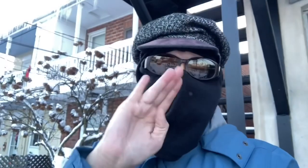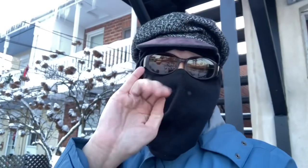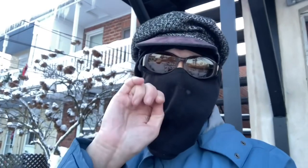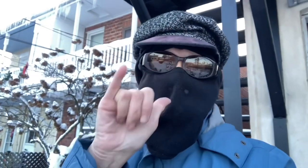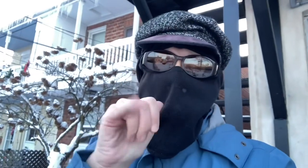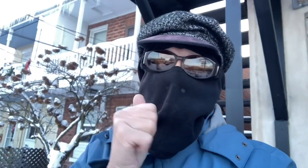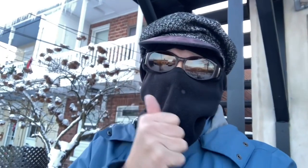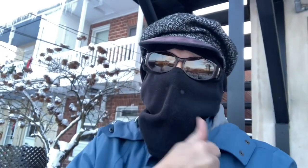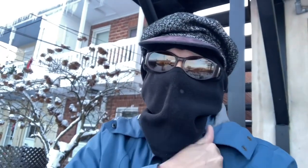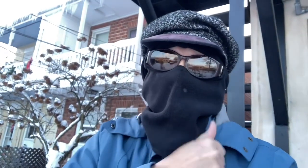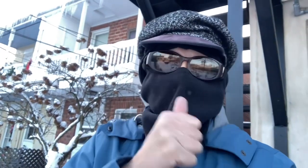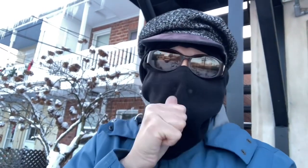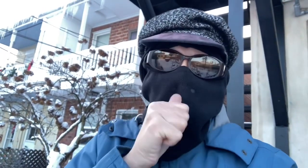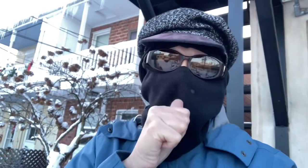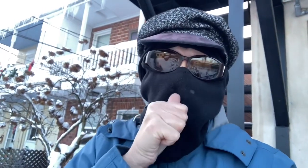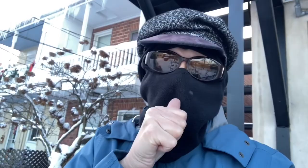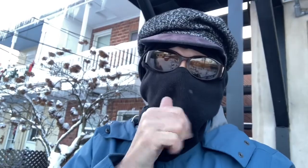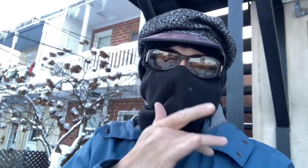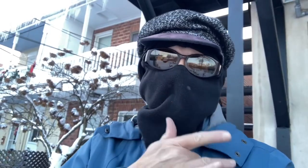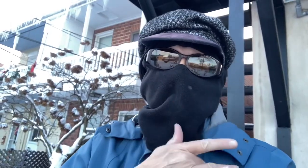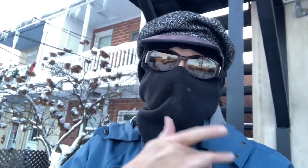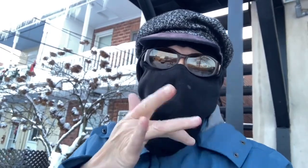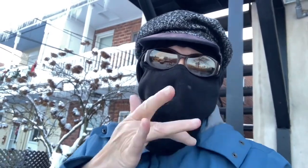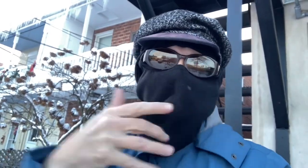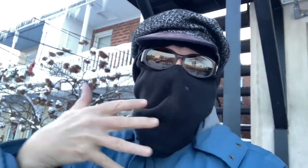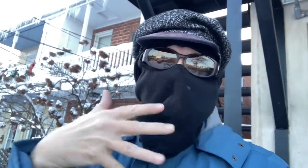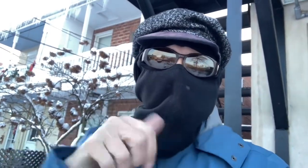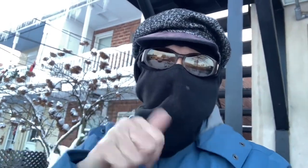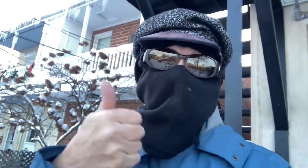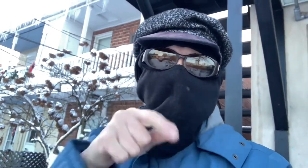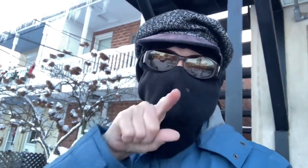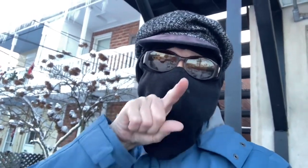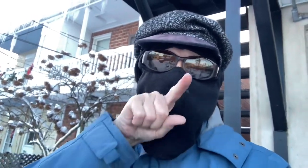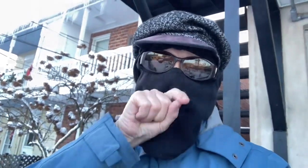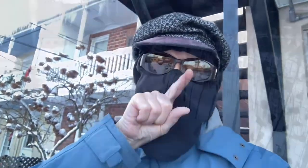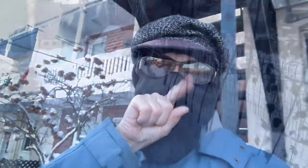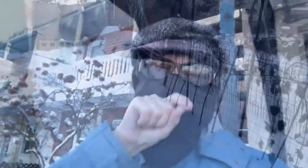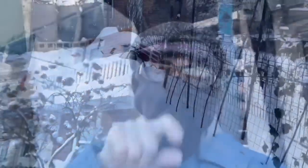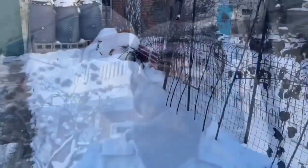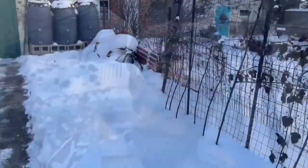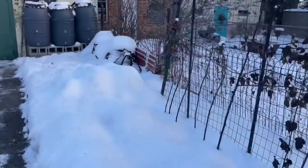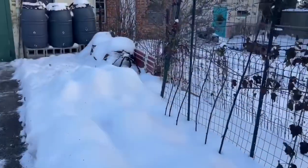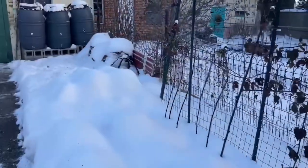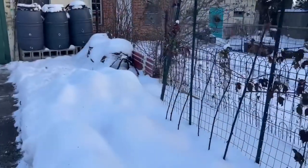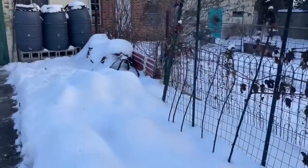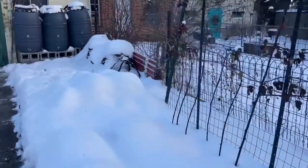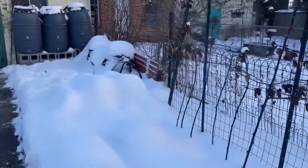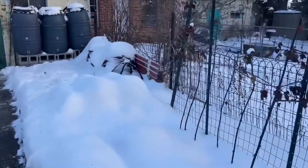The blue jays love the peanuts, but they do tend to scare the other birds.